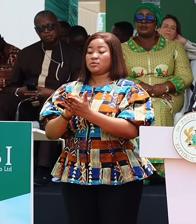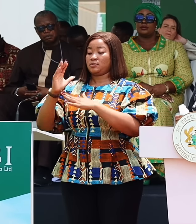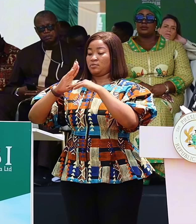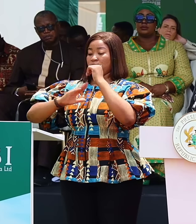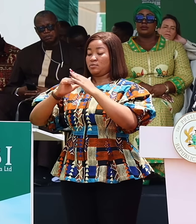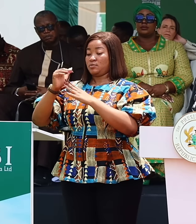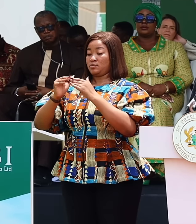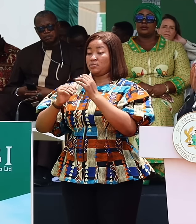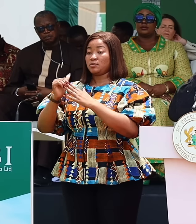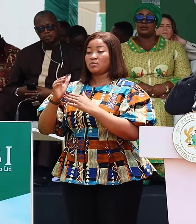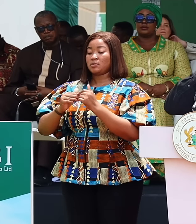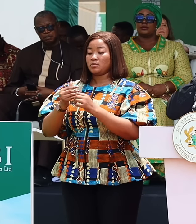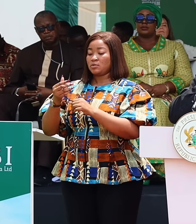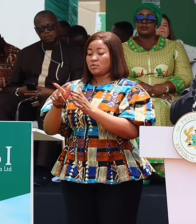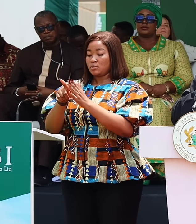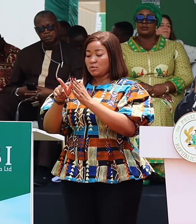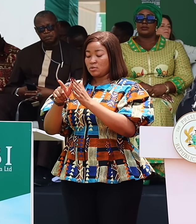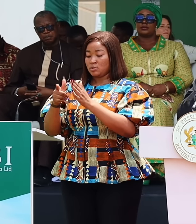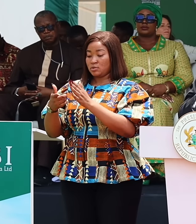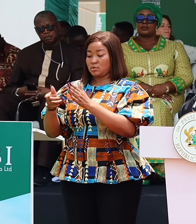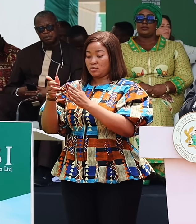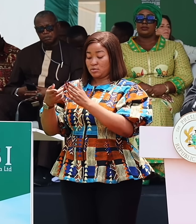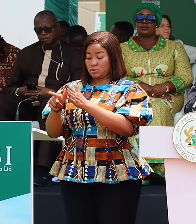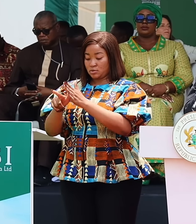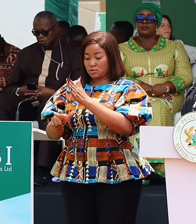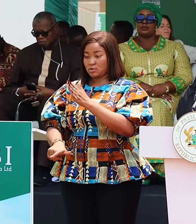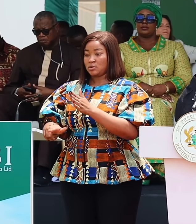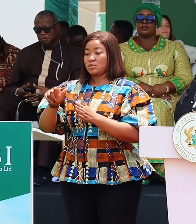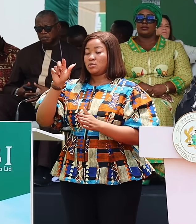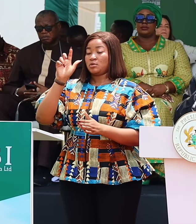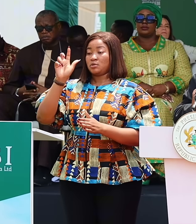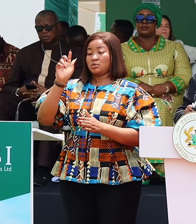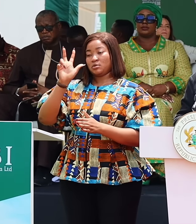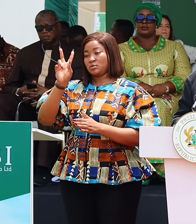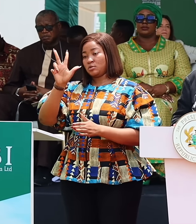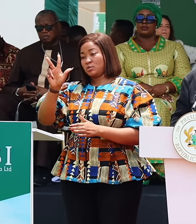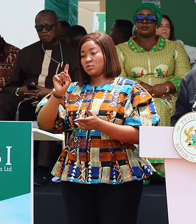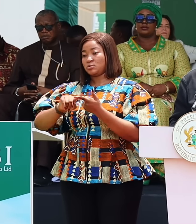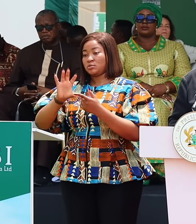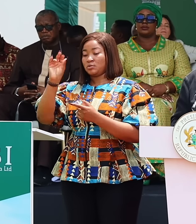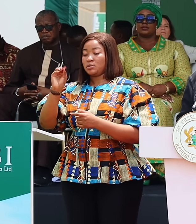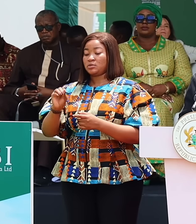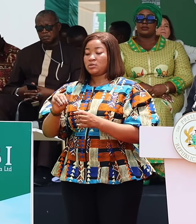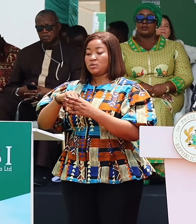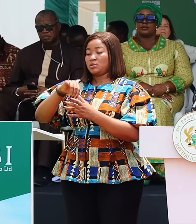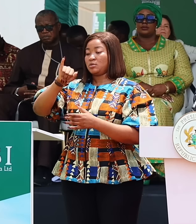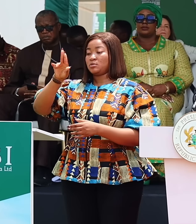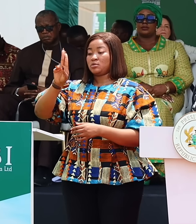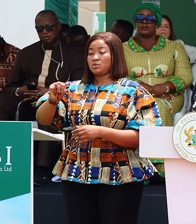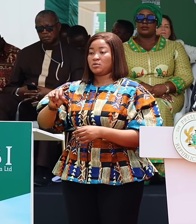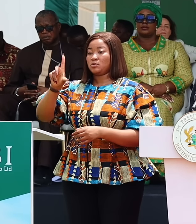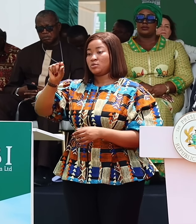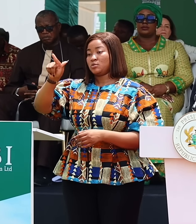construction inflation decreased to 3.9% year-on-year in January